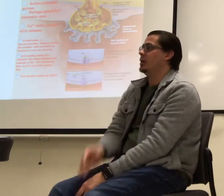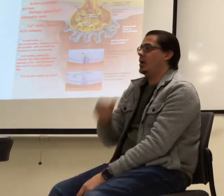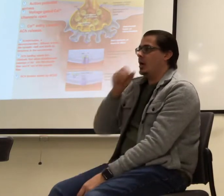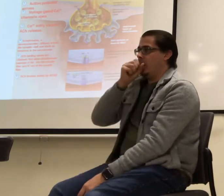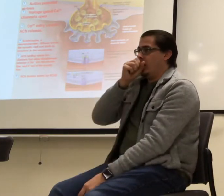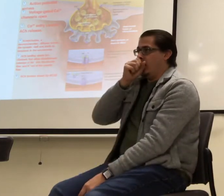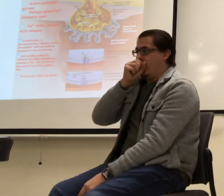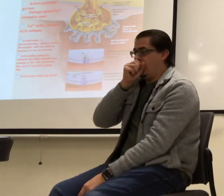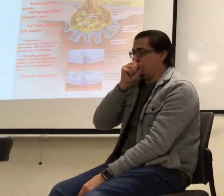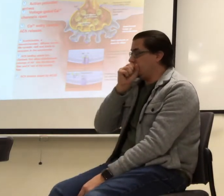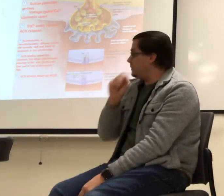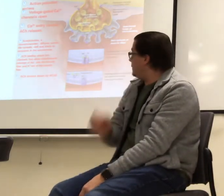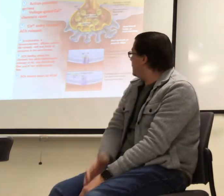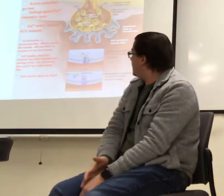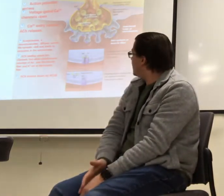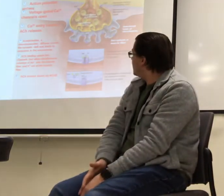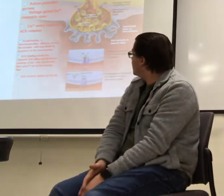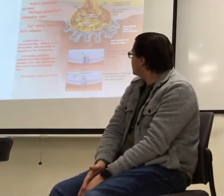Releasing